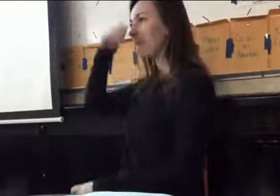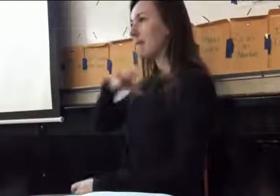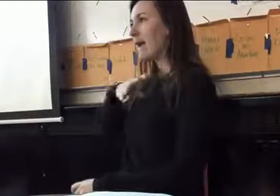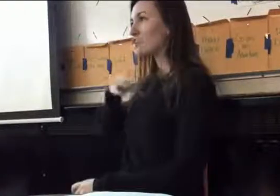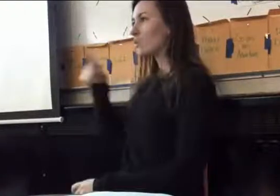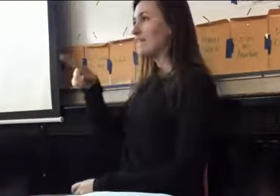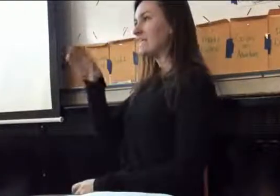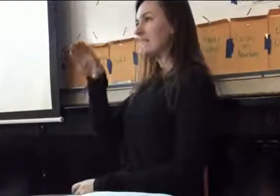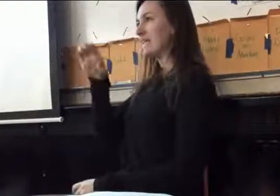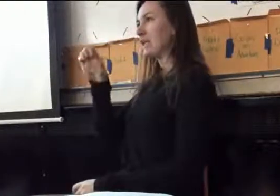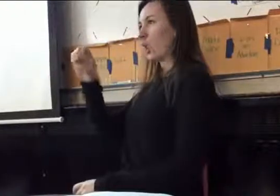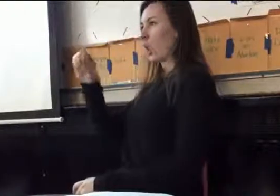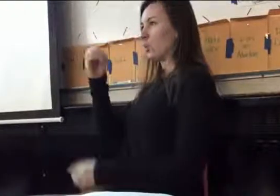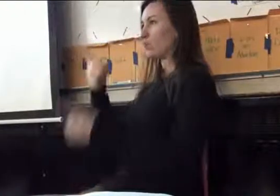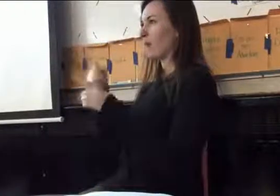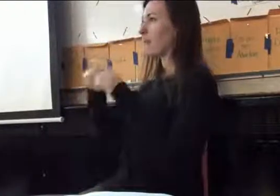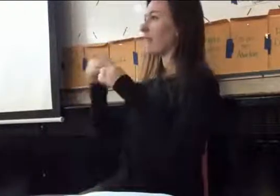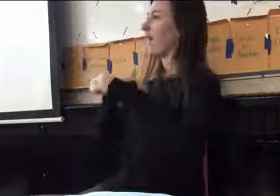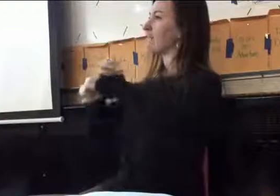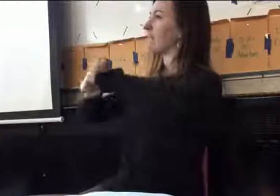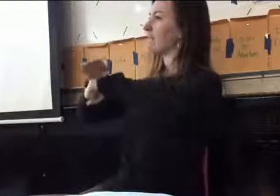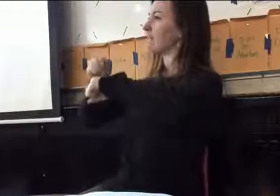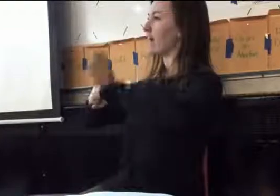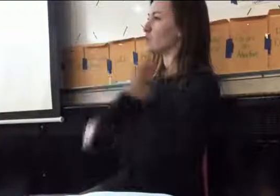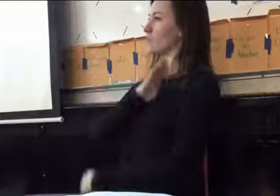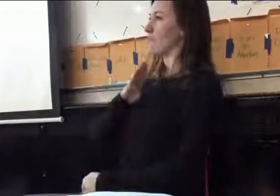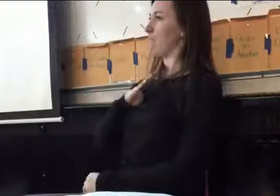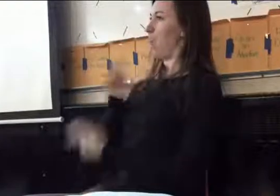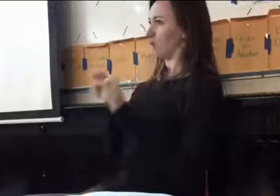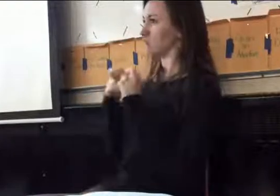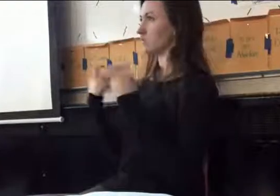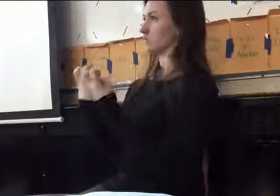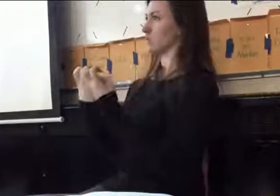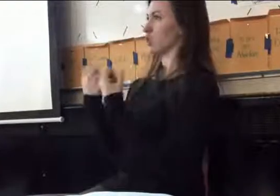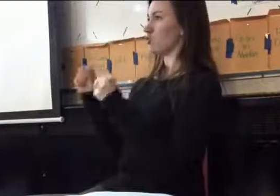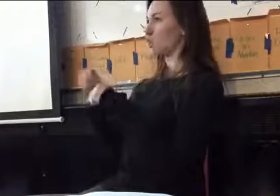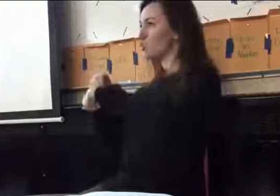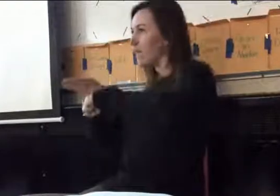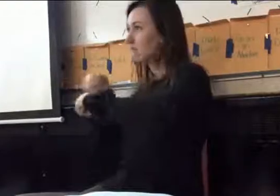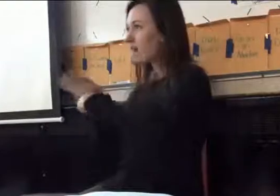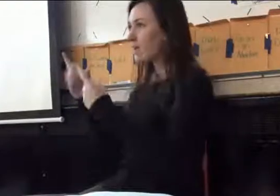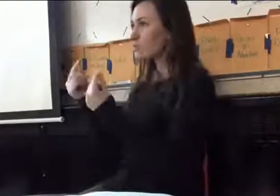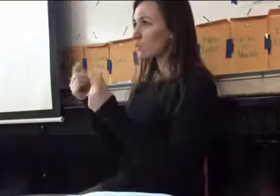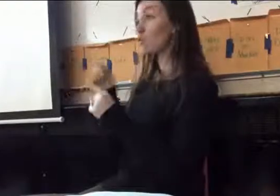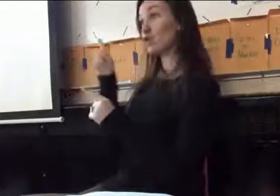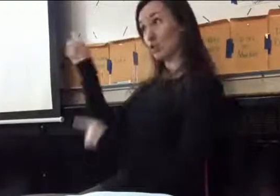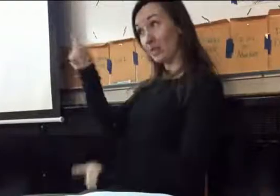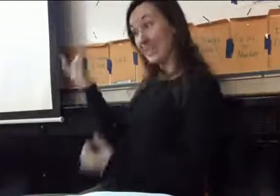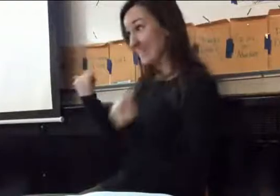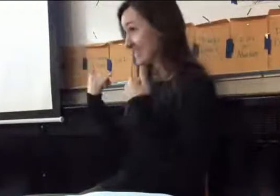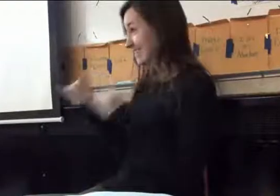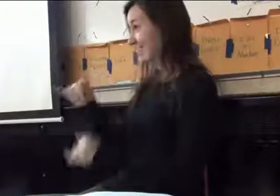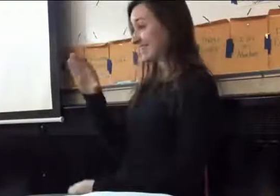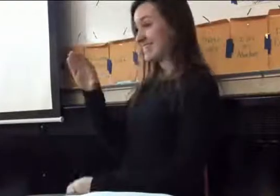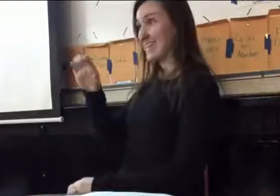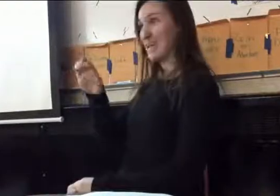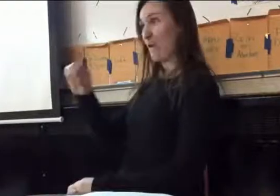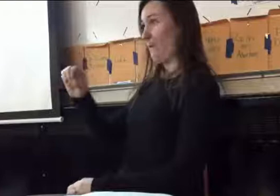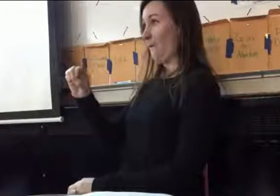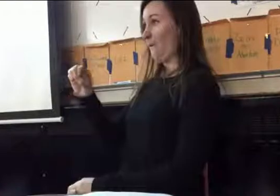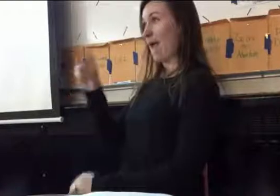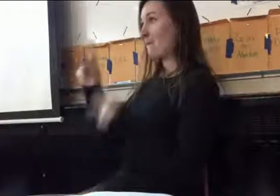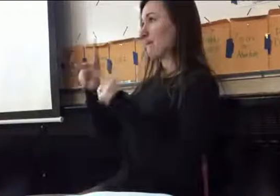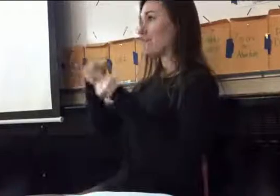put in like an advisory board, that's what happens here. So basically, he is still the CEO. He's never been ousted because he